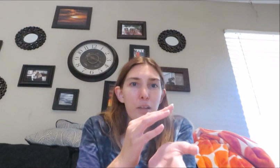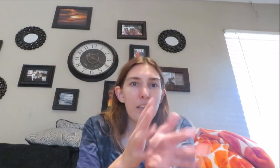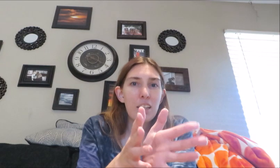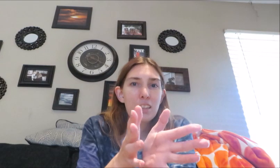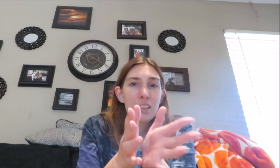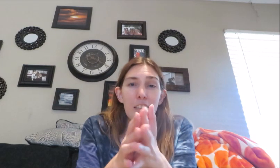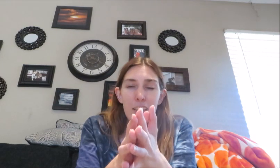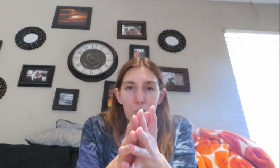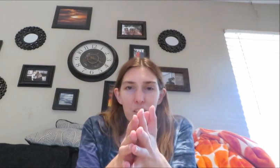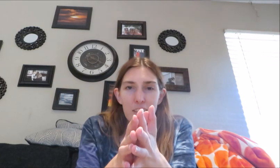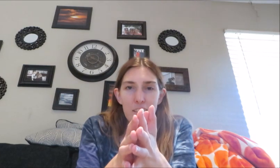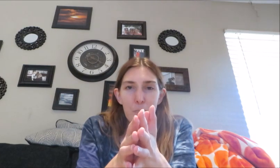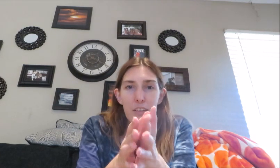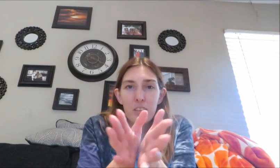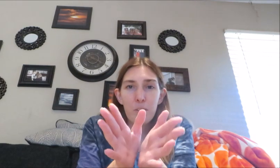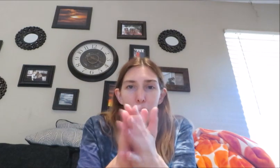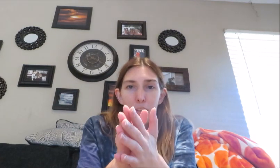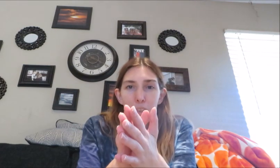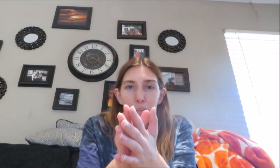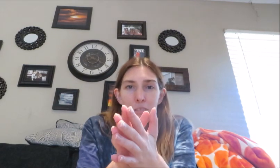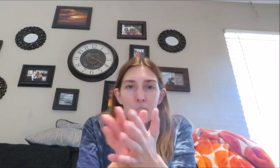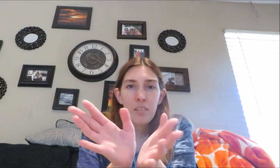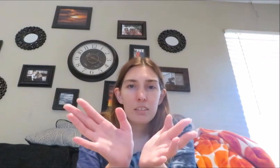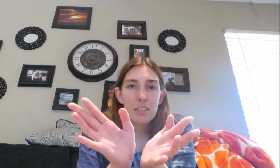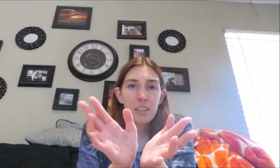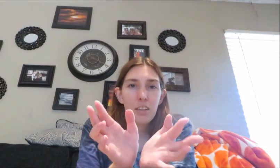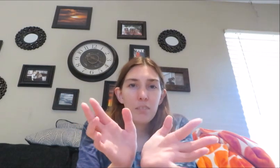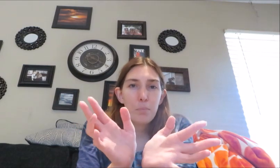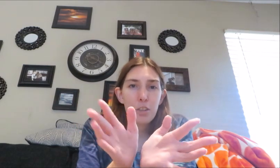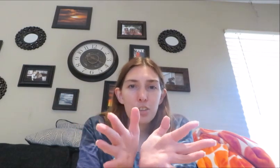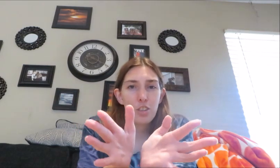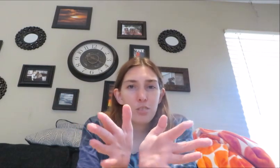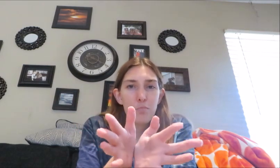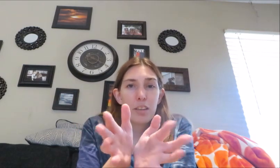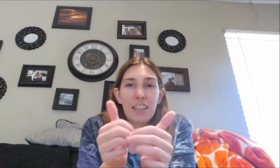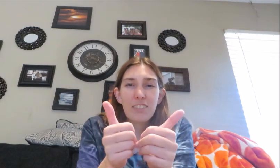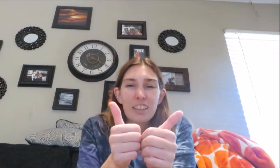my camera since I'm back to filming my camera, since now I have my battery charger, thankfully.